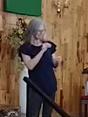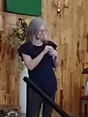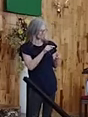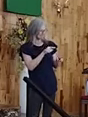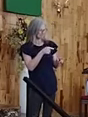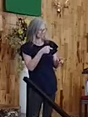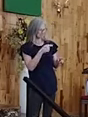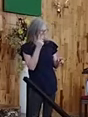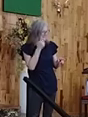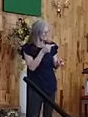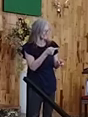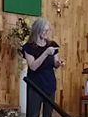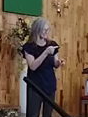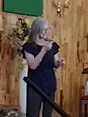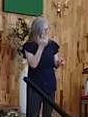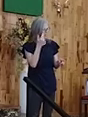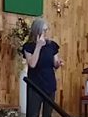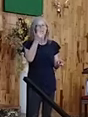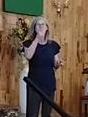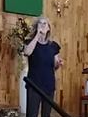I see God in you.